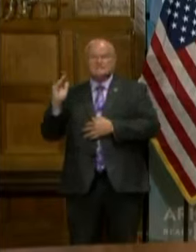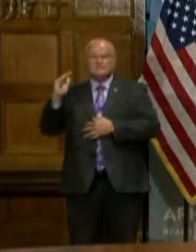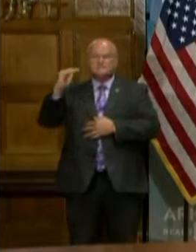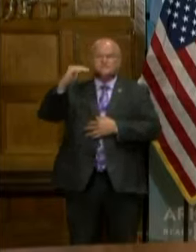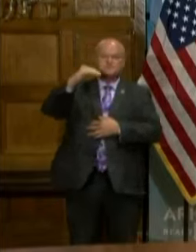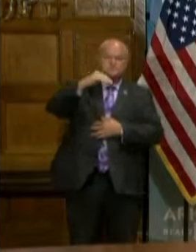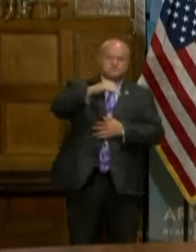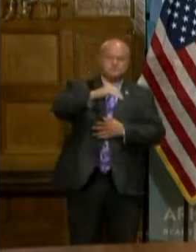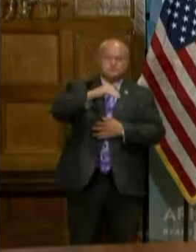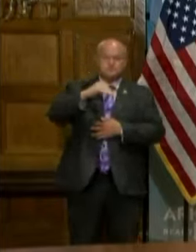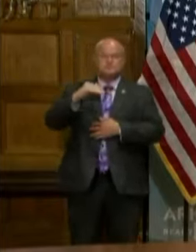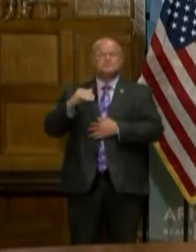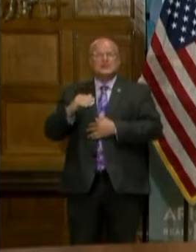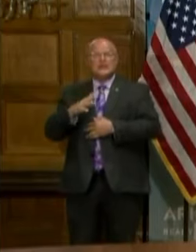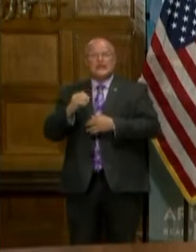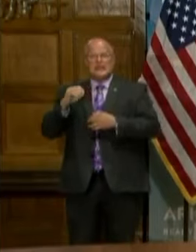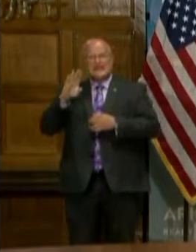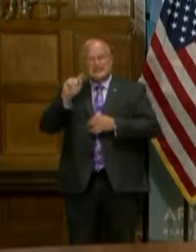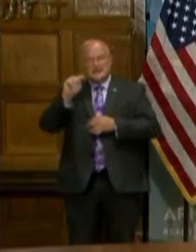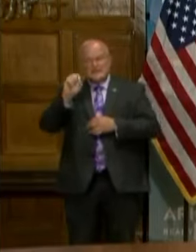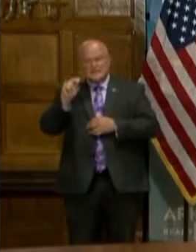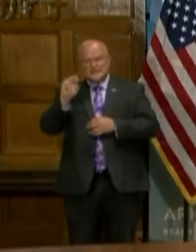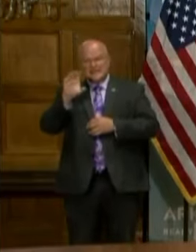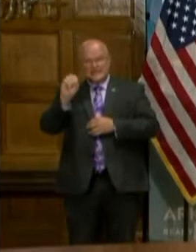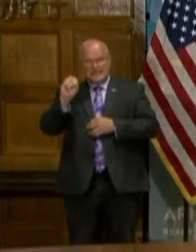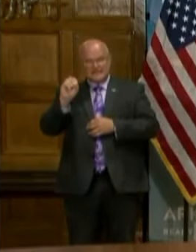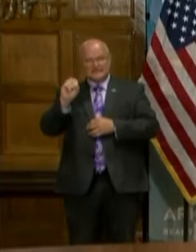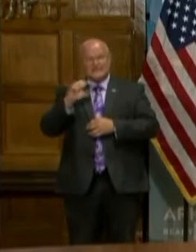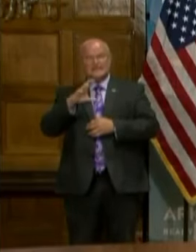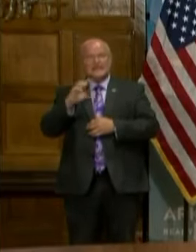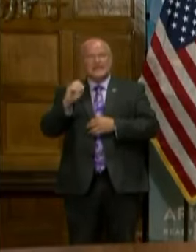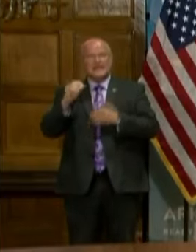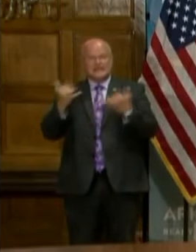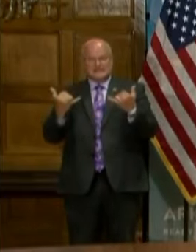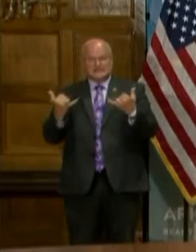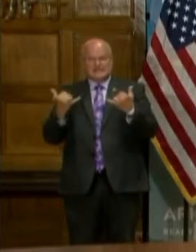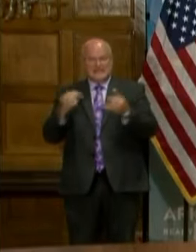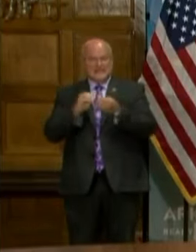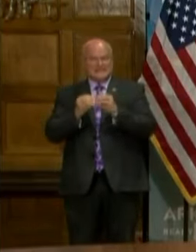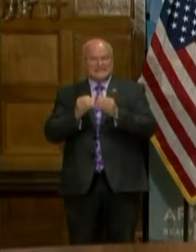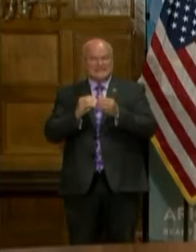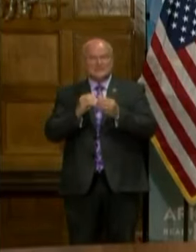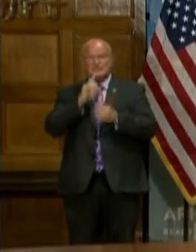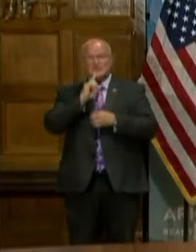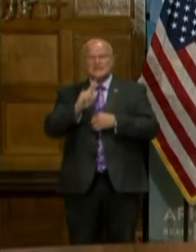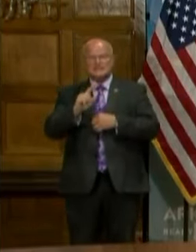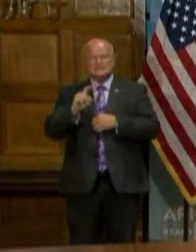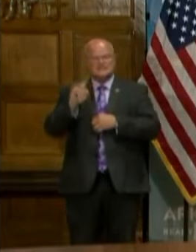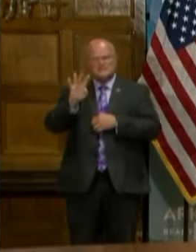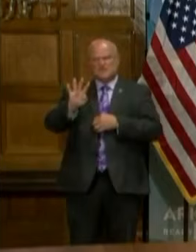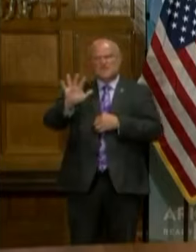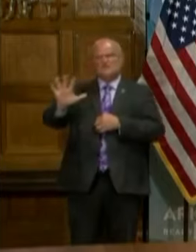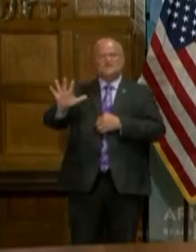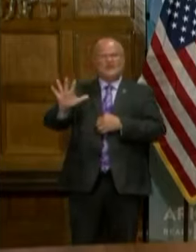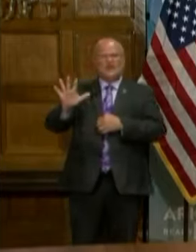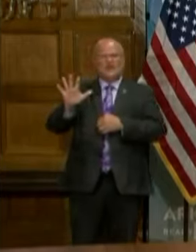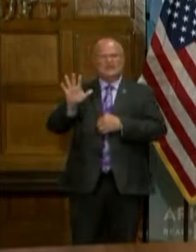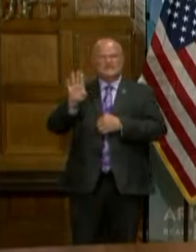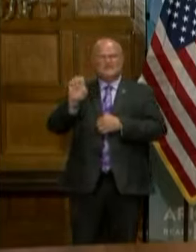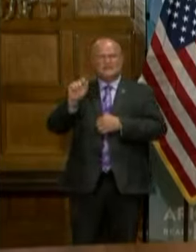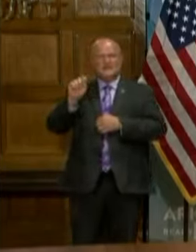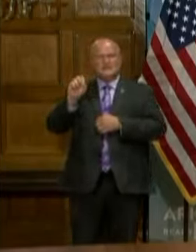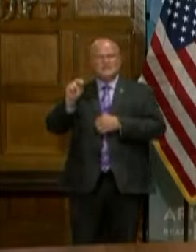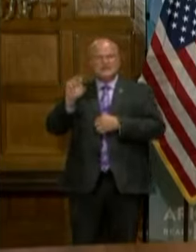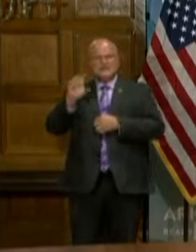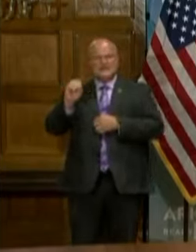down. We got a dip down in Benton County, and even today's number is 45, so that